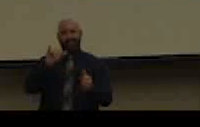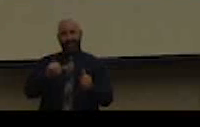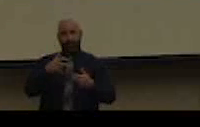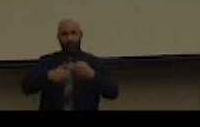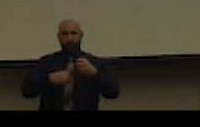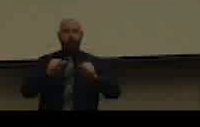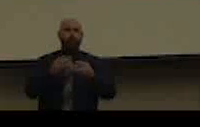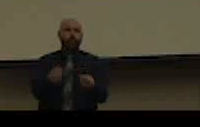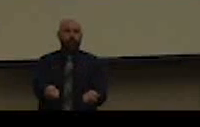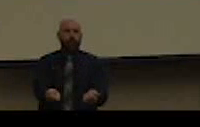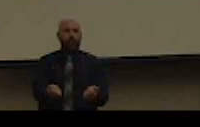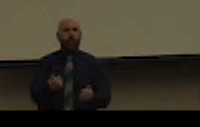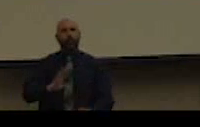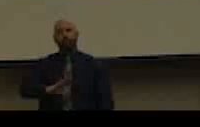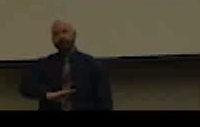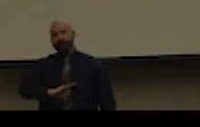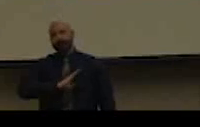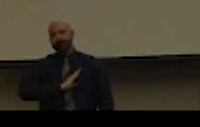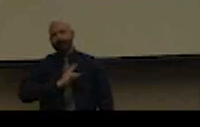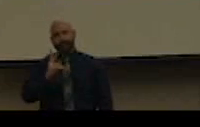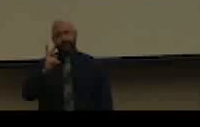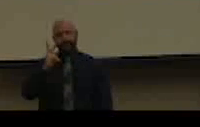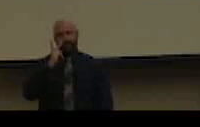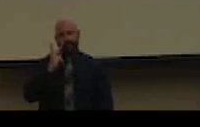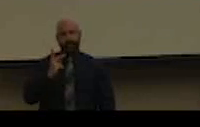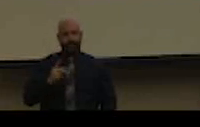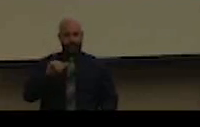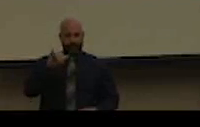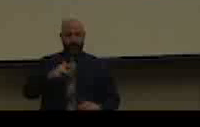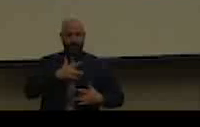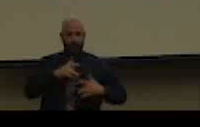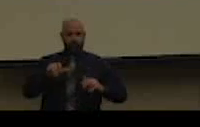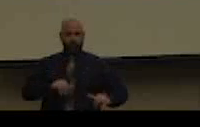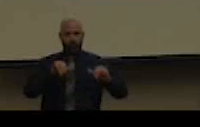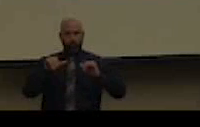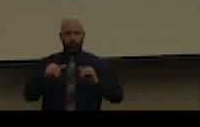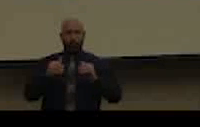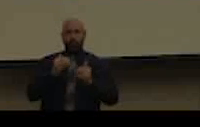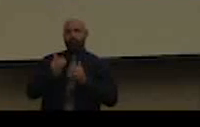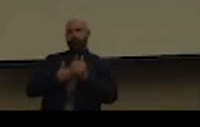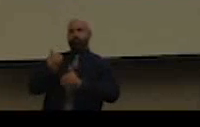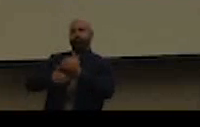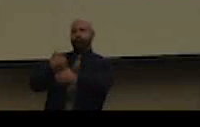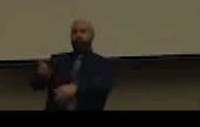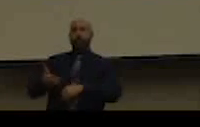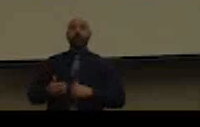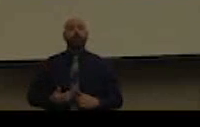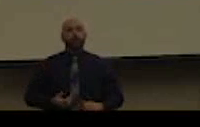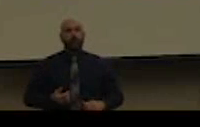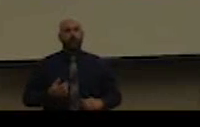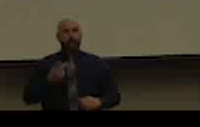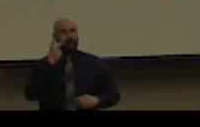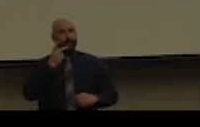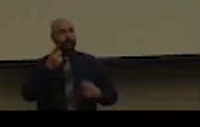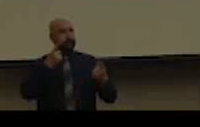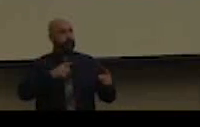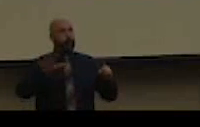pleased to see the direction of that trend and optimistic about the work we see happening all across the state to address those ongoing